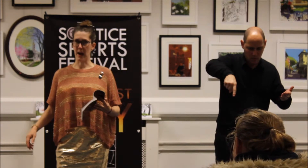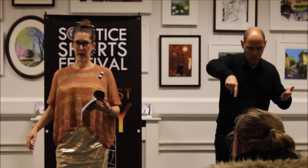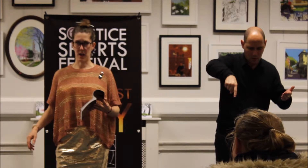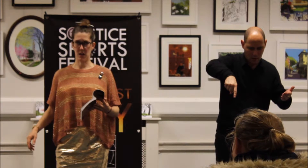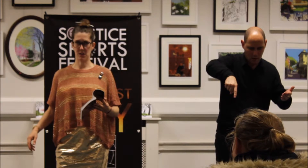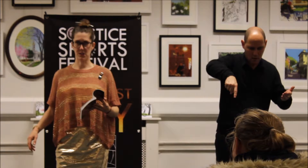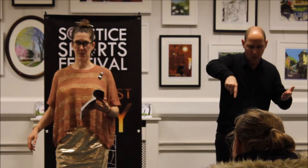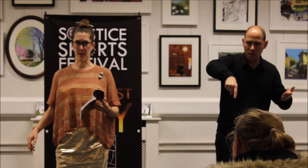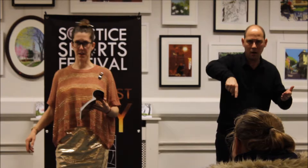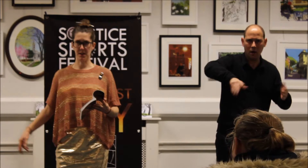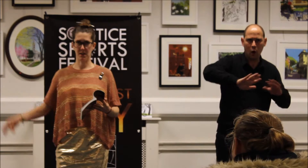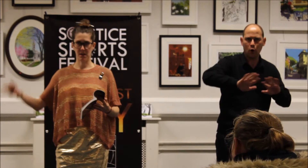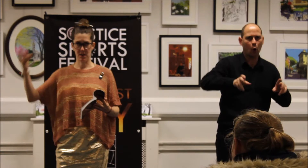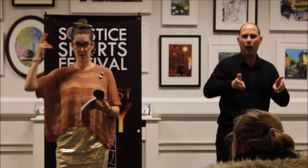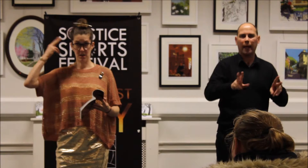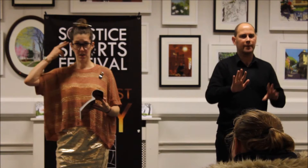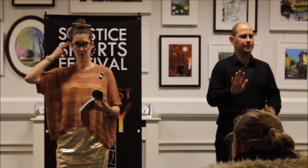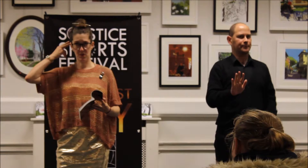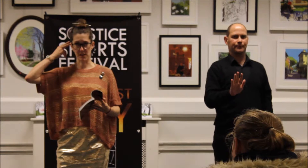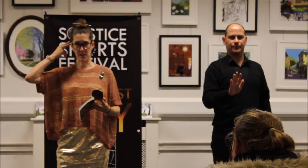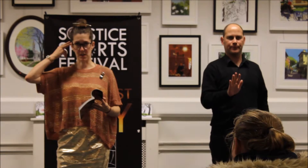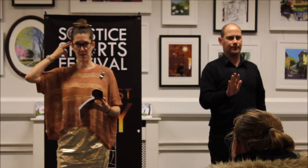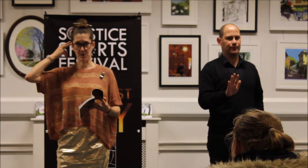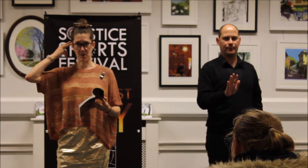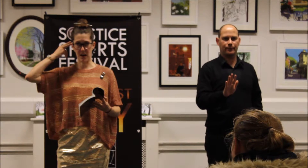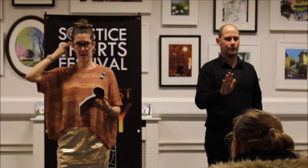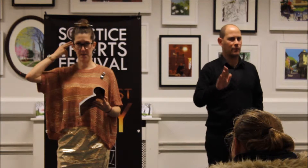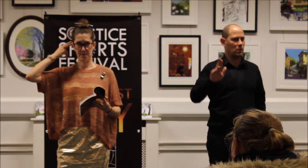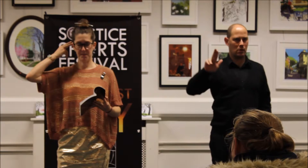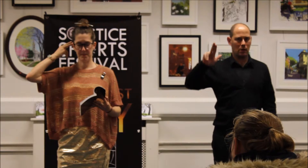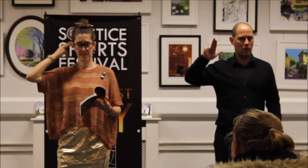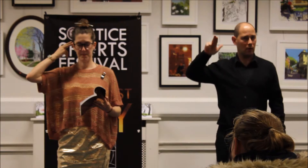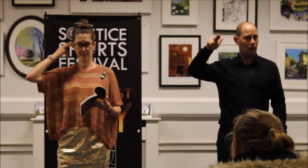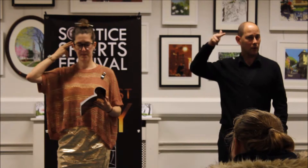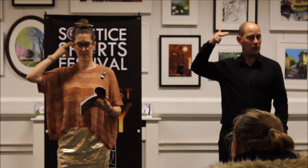"No way," she said, raising the gun to her head.